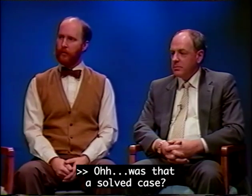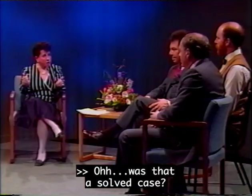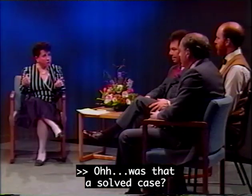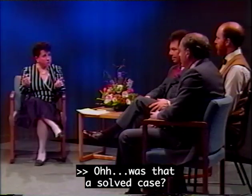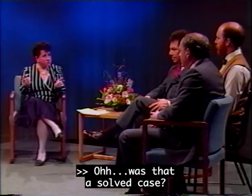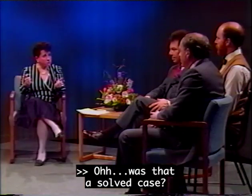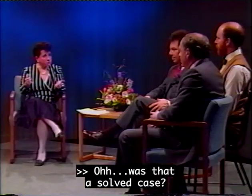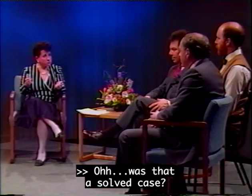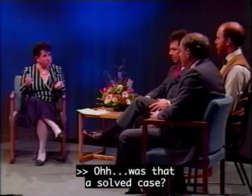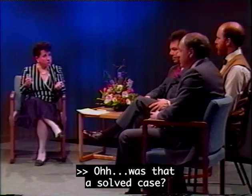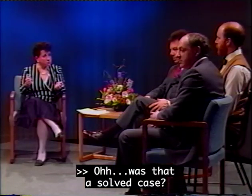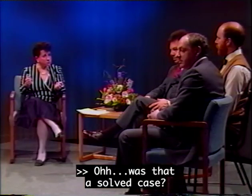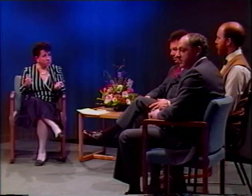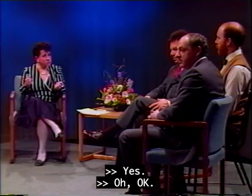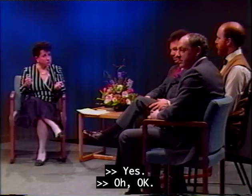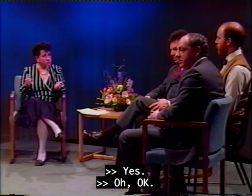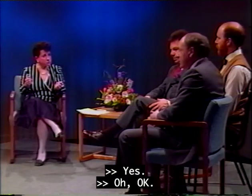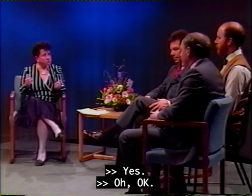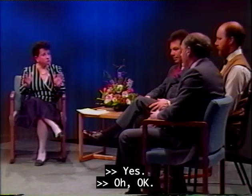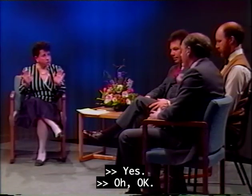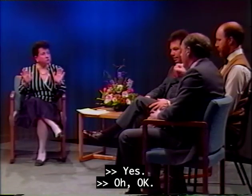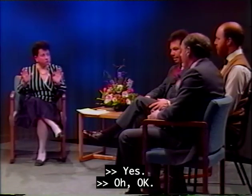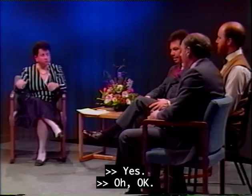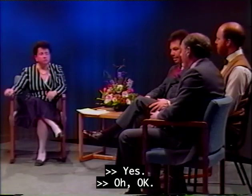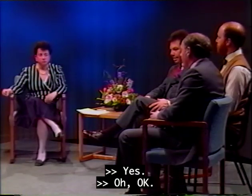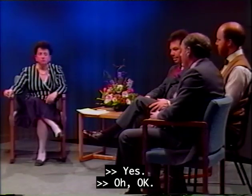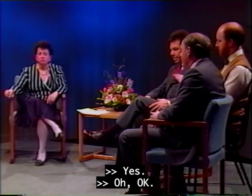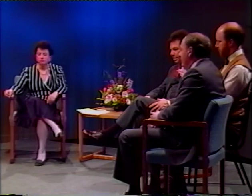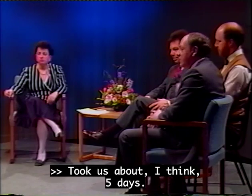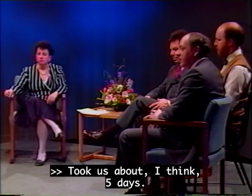Oh. Was that a solved case? Yes.